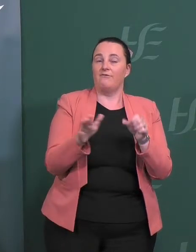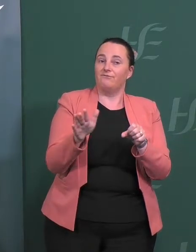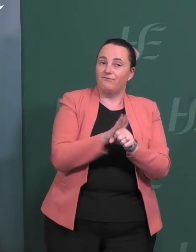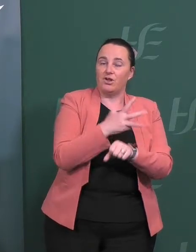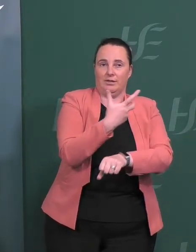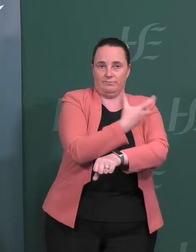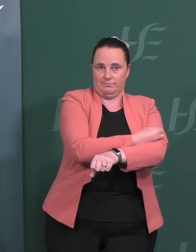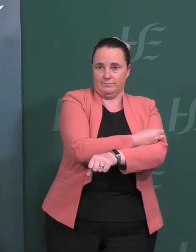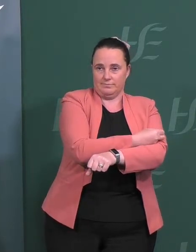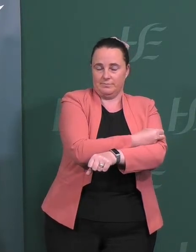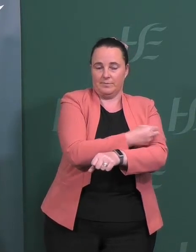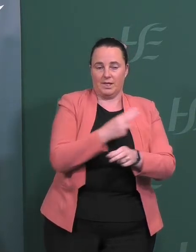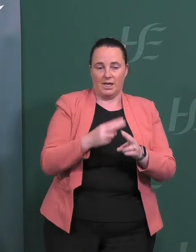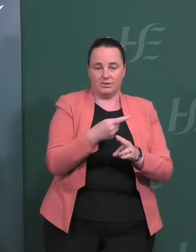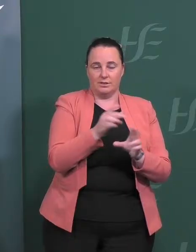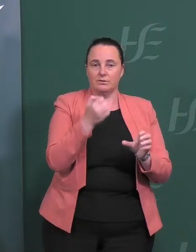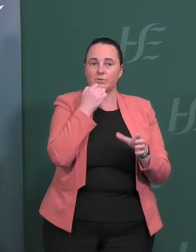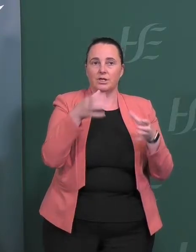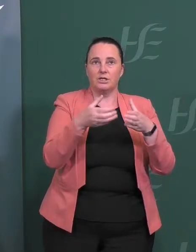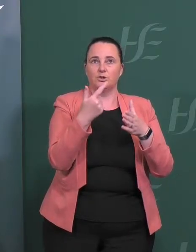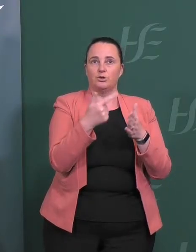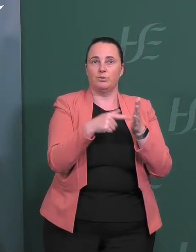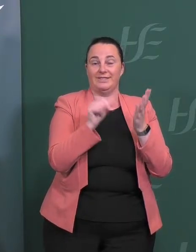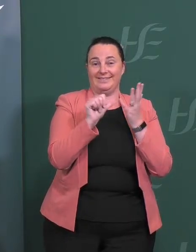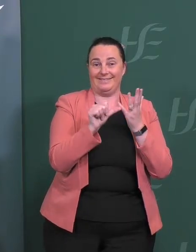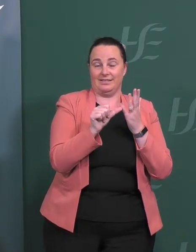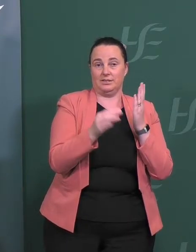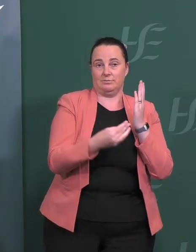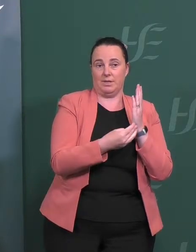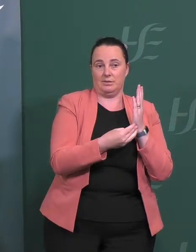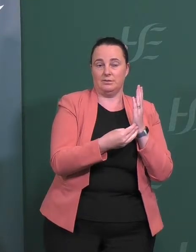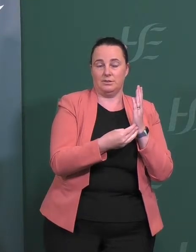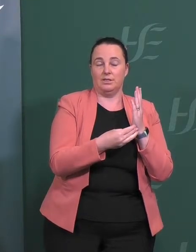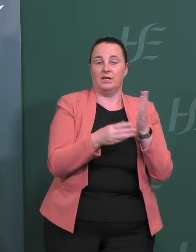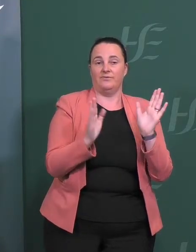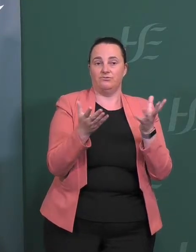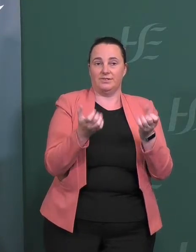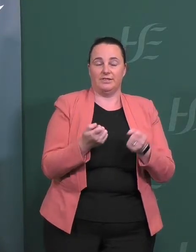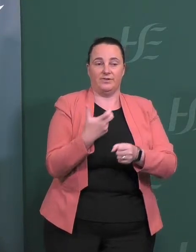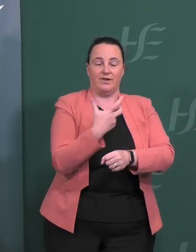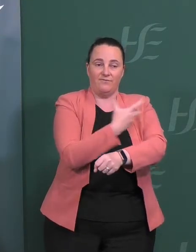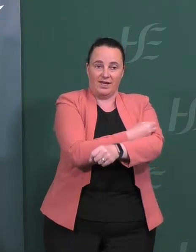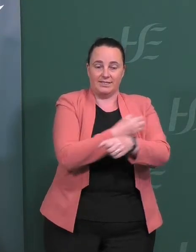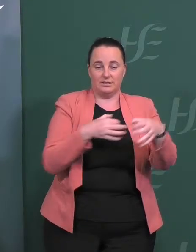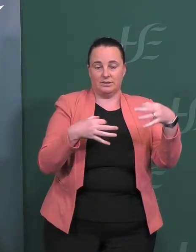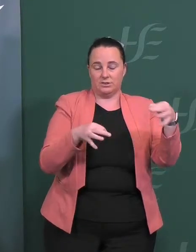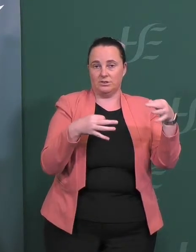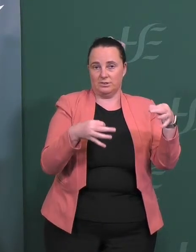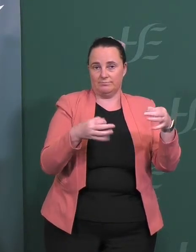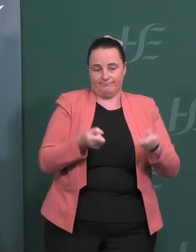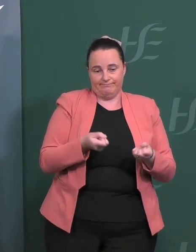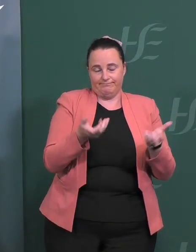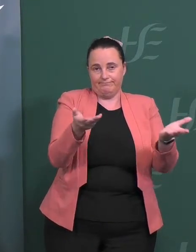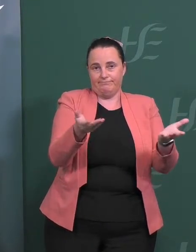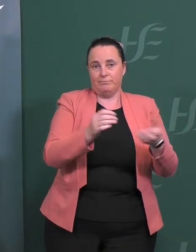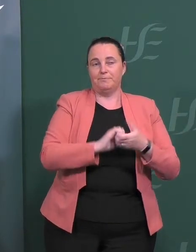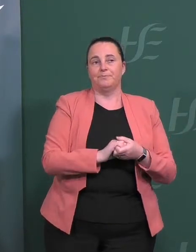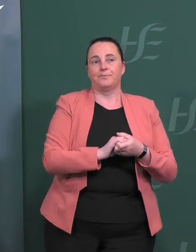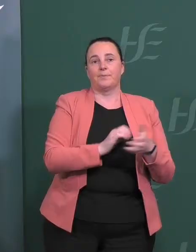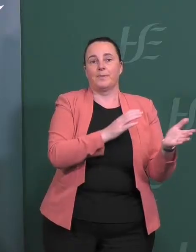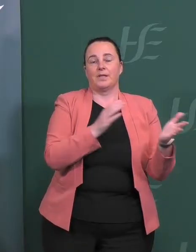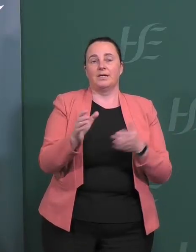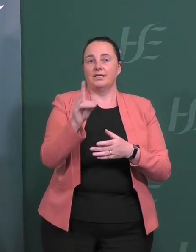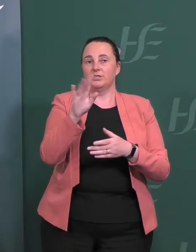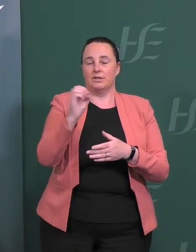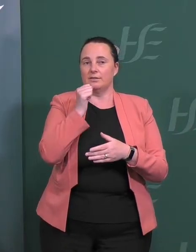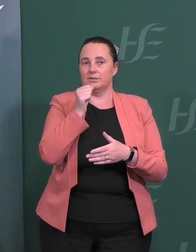vaccinated, of which just over 2.6 million vaccine digital certificates have been provided. The HSE